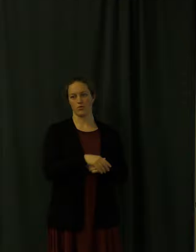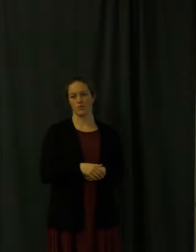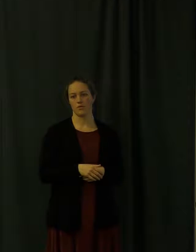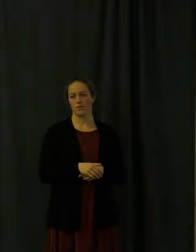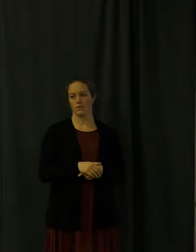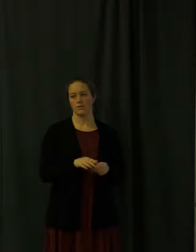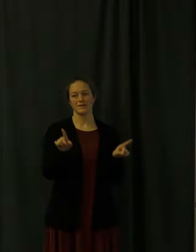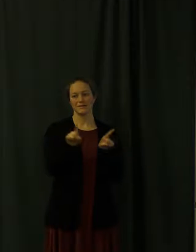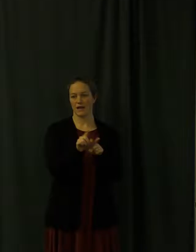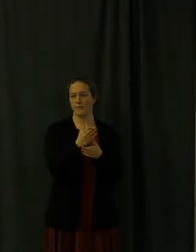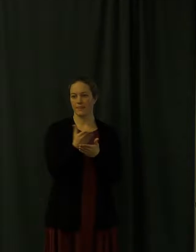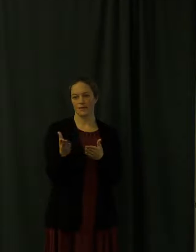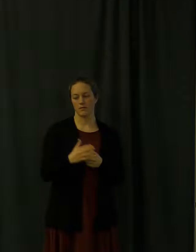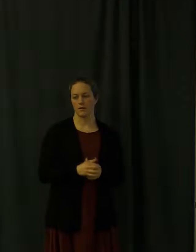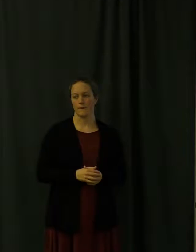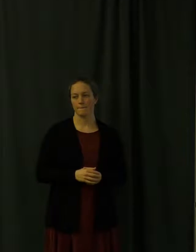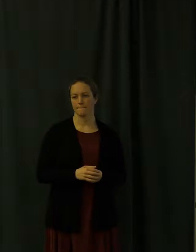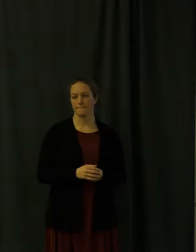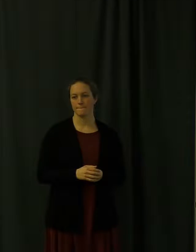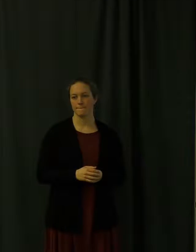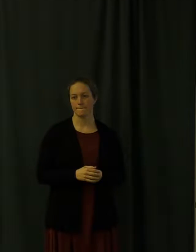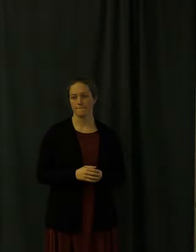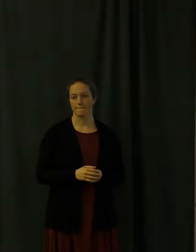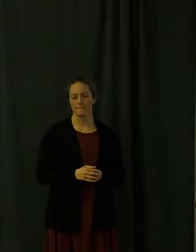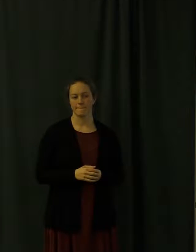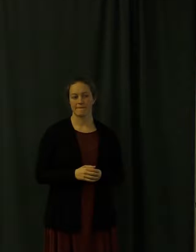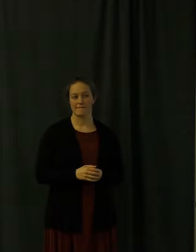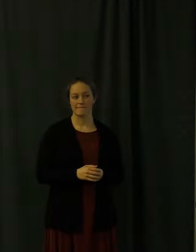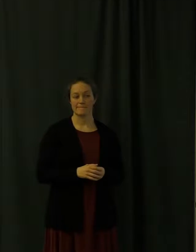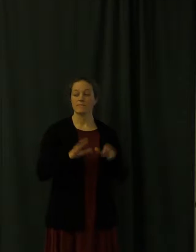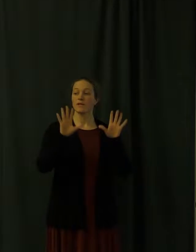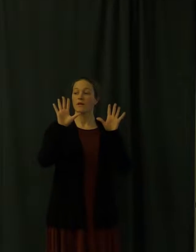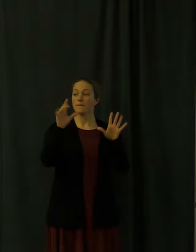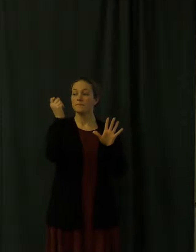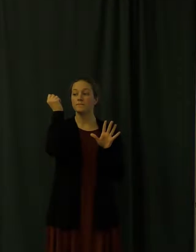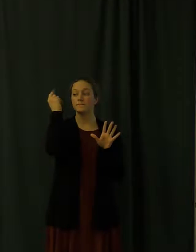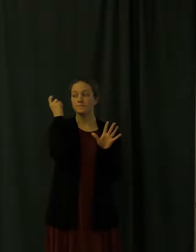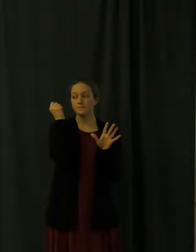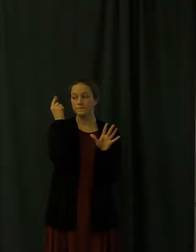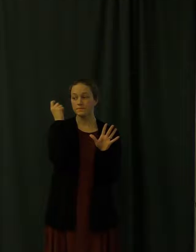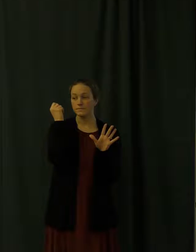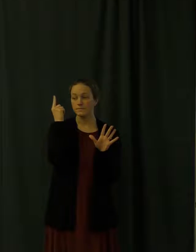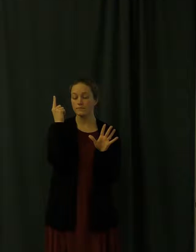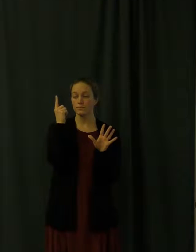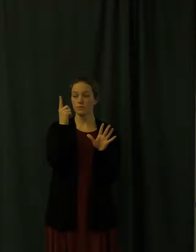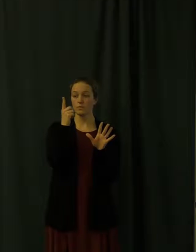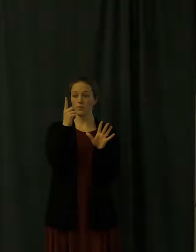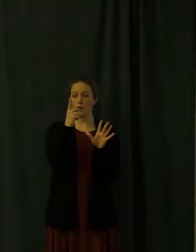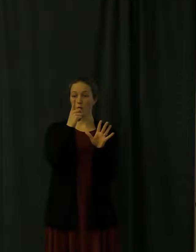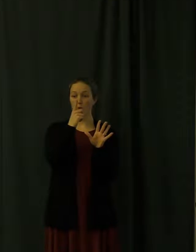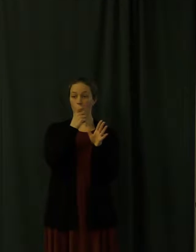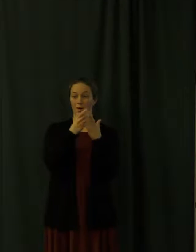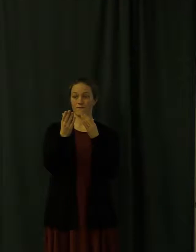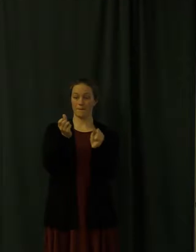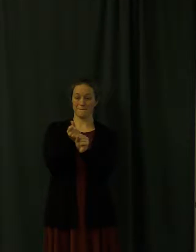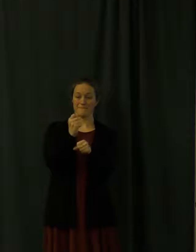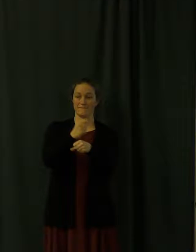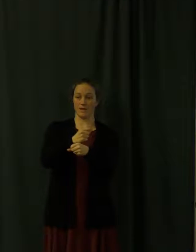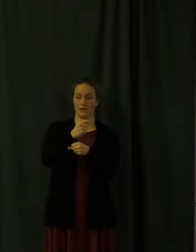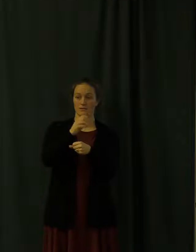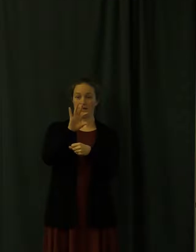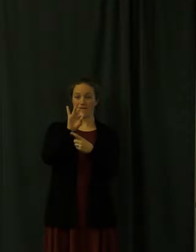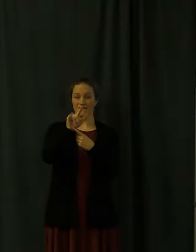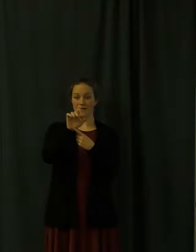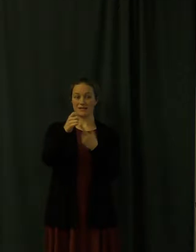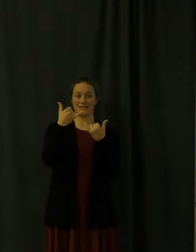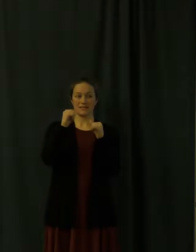same contents. Now, but understand, whoever makes that file is still the owner.